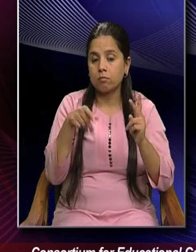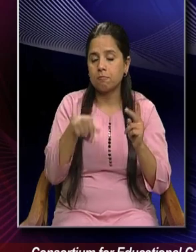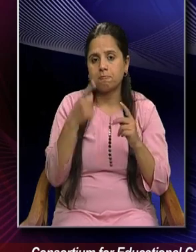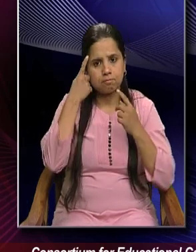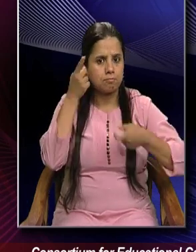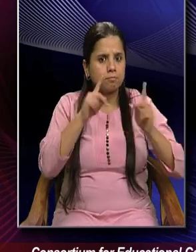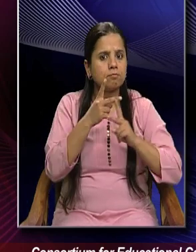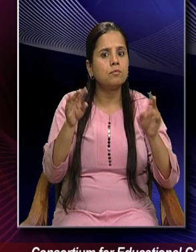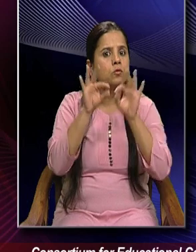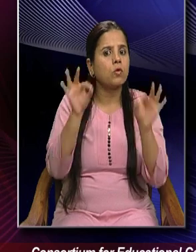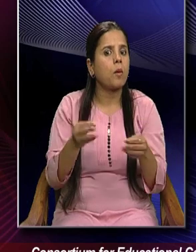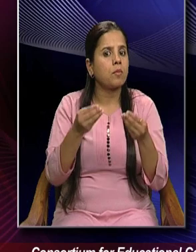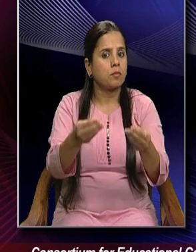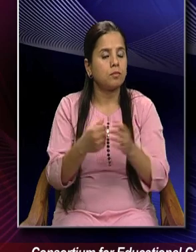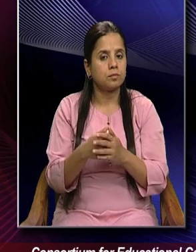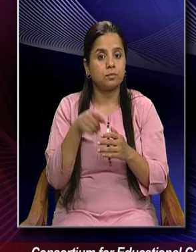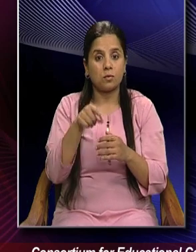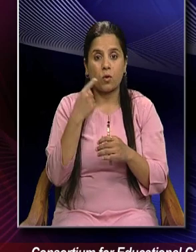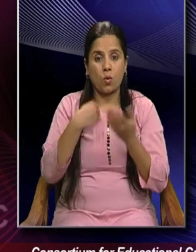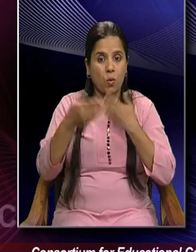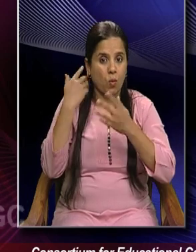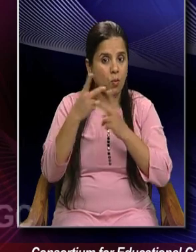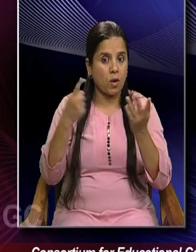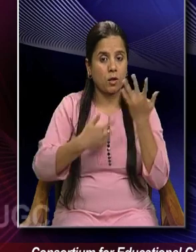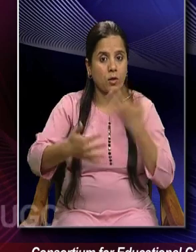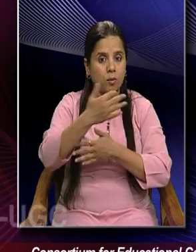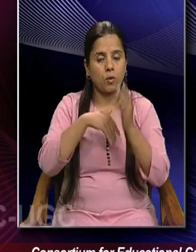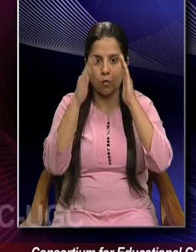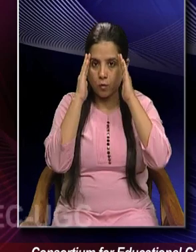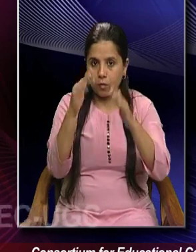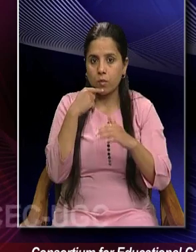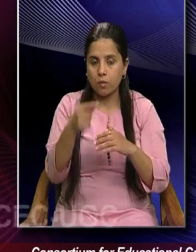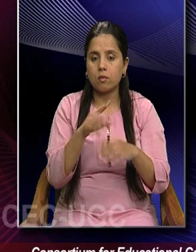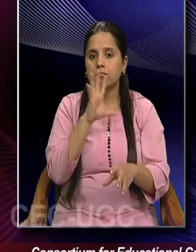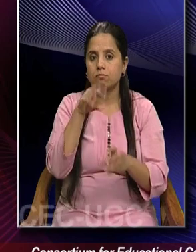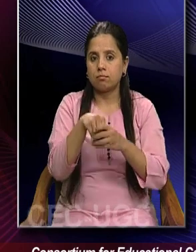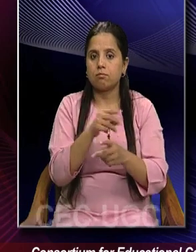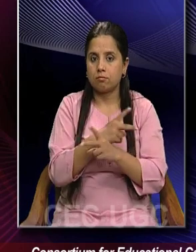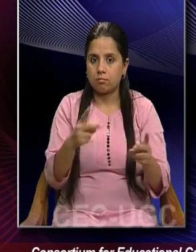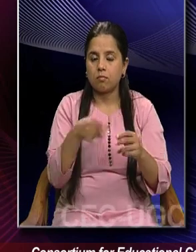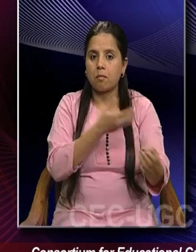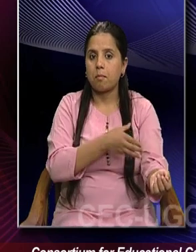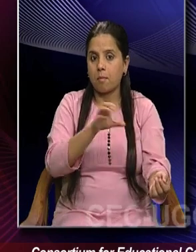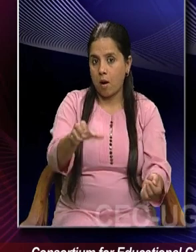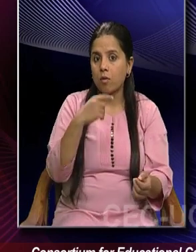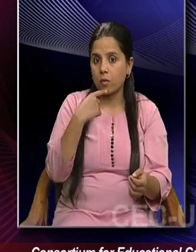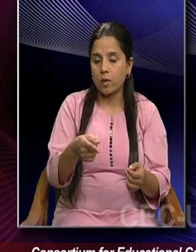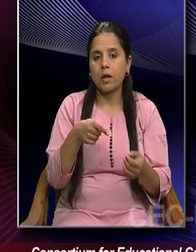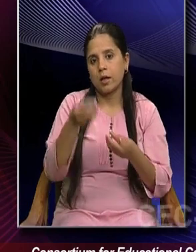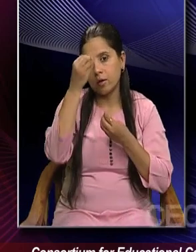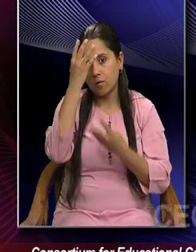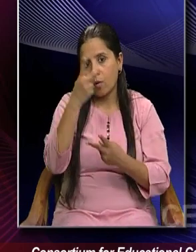framework that goes beyond traditional reporting, focusing on participation, empowerment, and